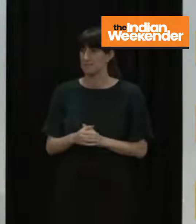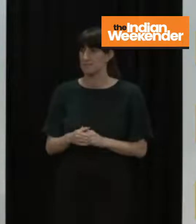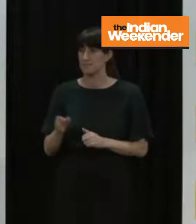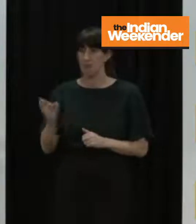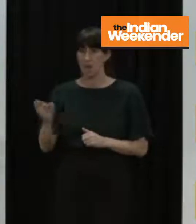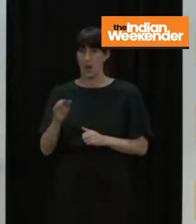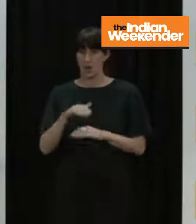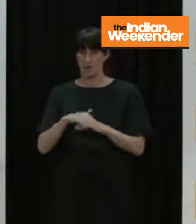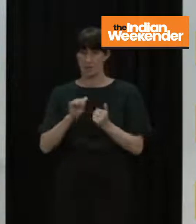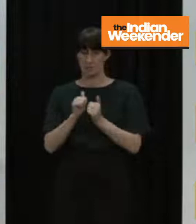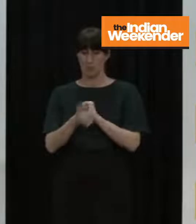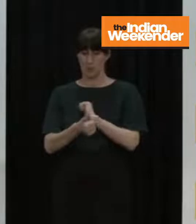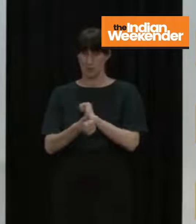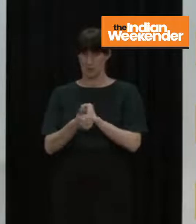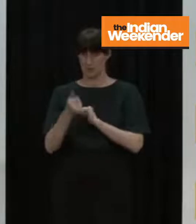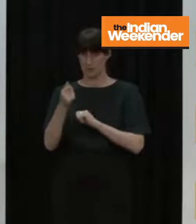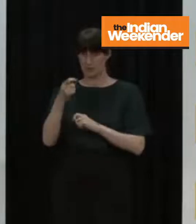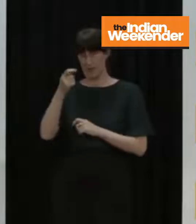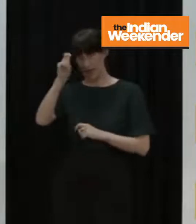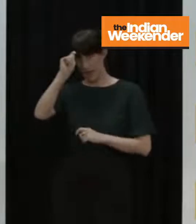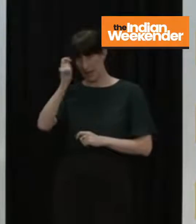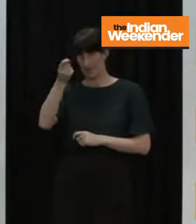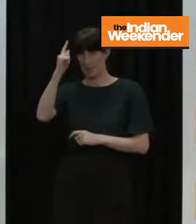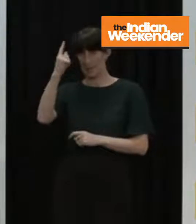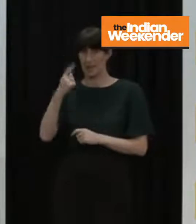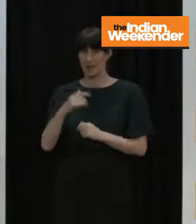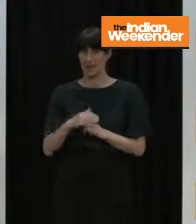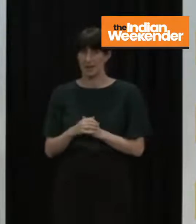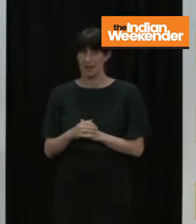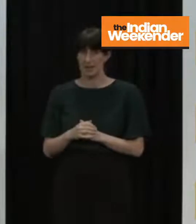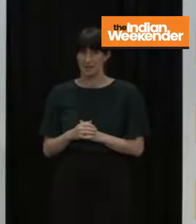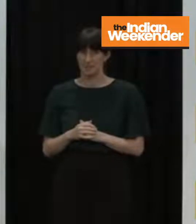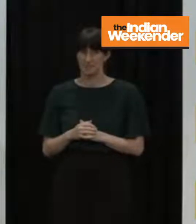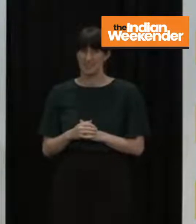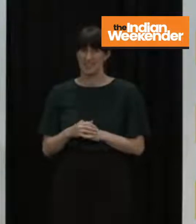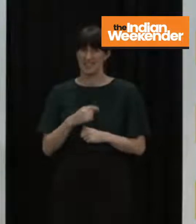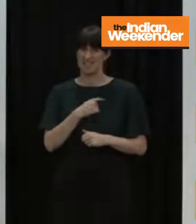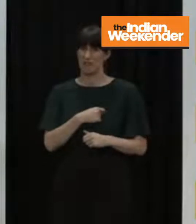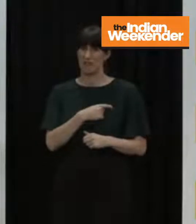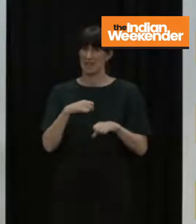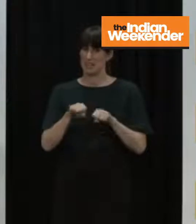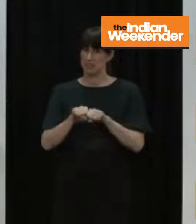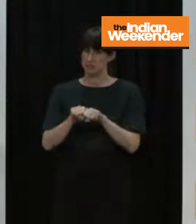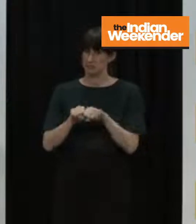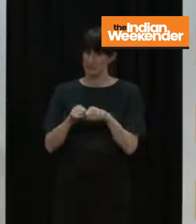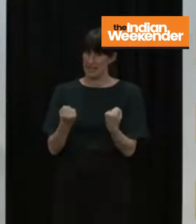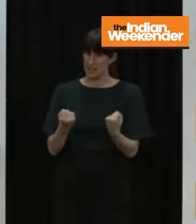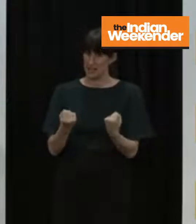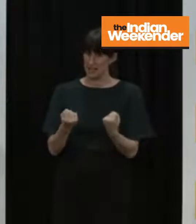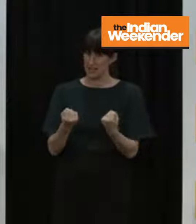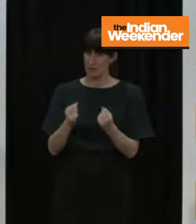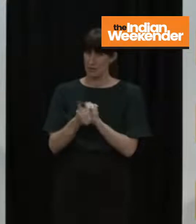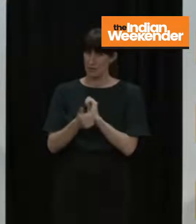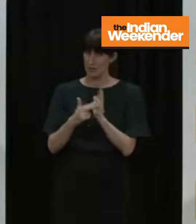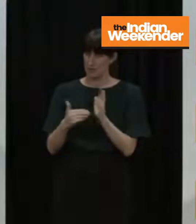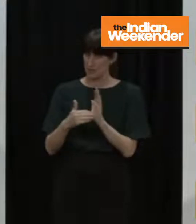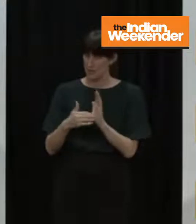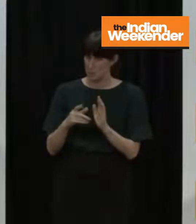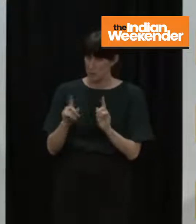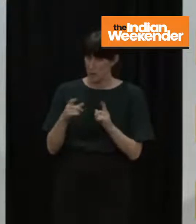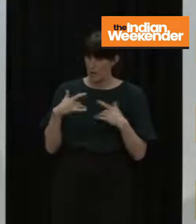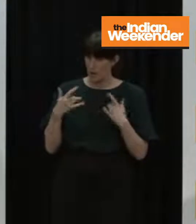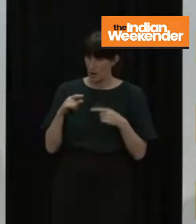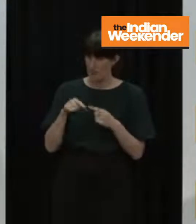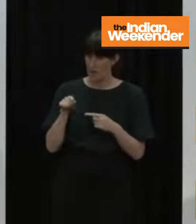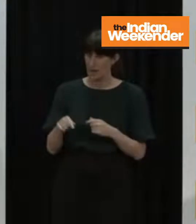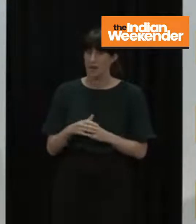response to this morning's news about the integrity breach by Cycling New Zealand? Yeah, look, that's very disappointing, and I know that for the New